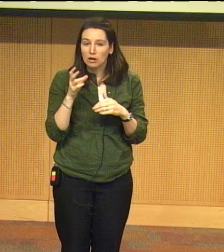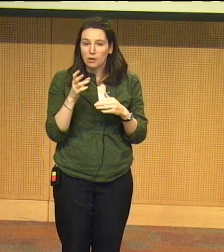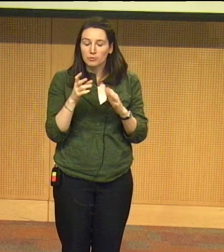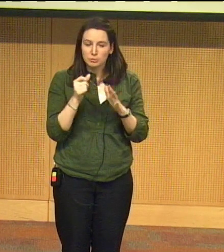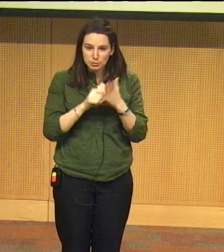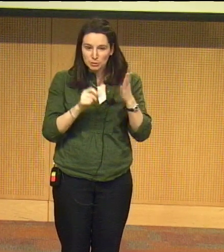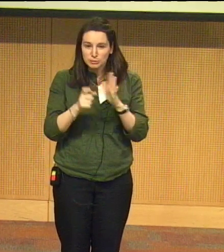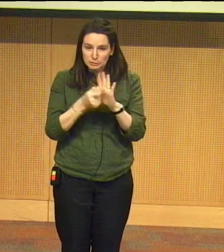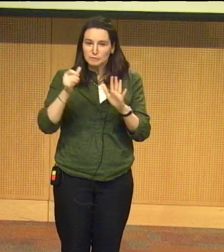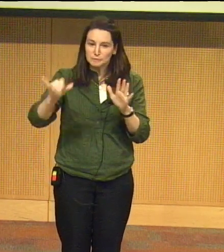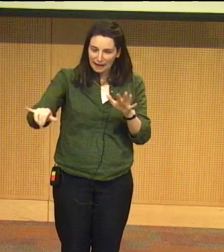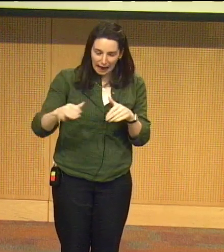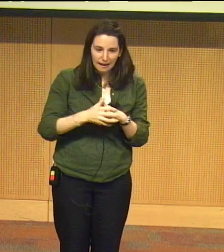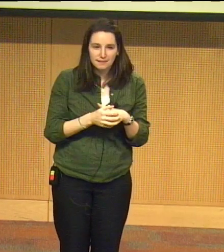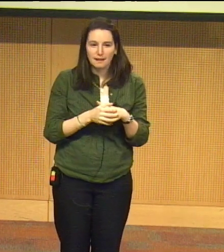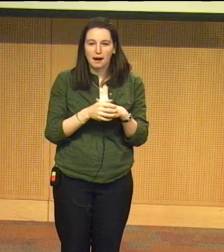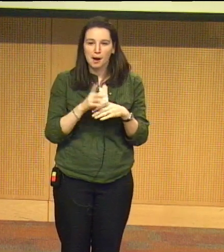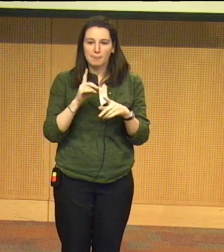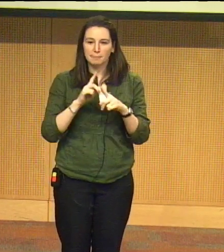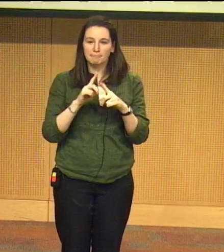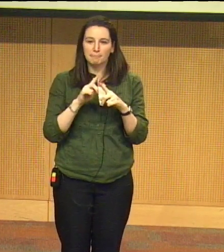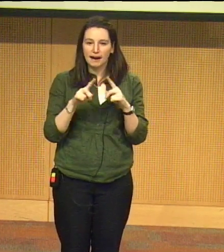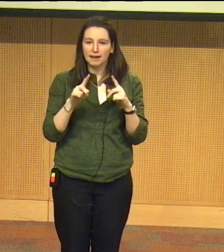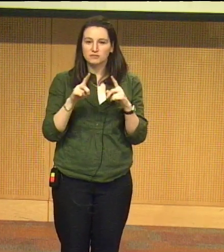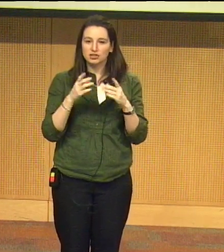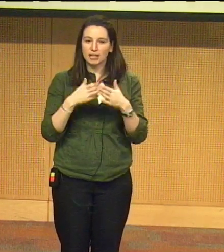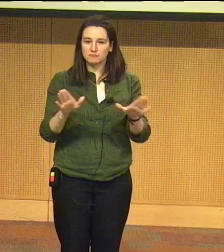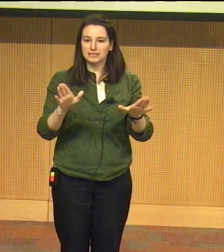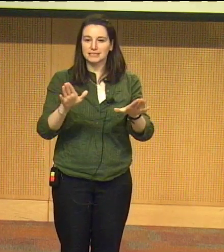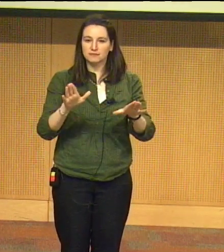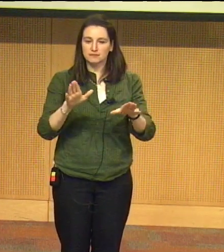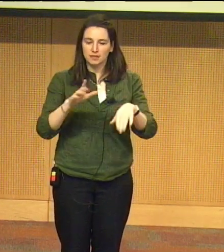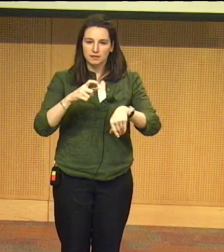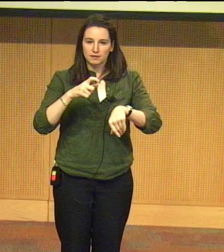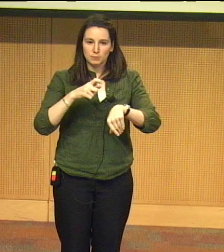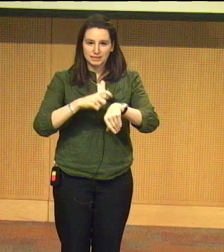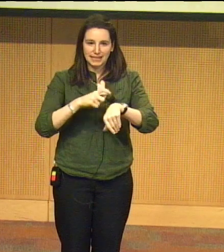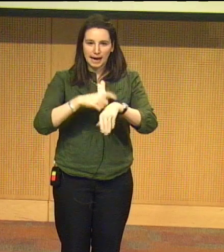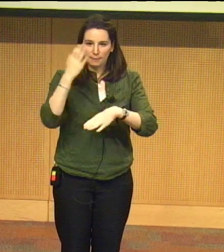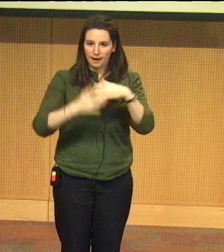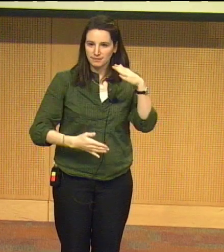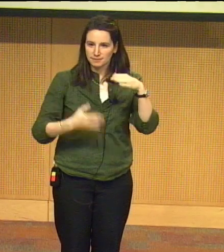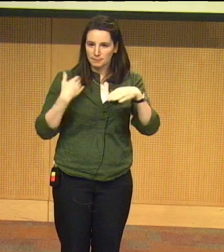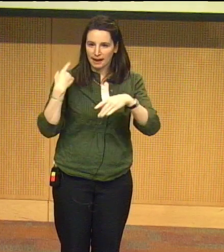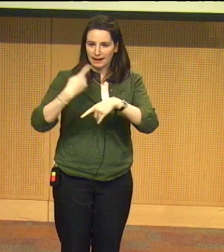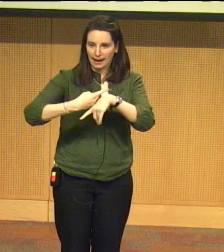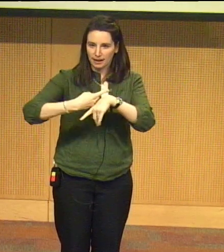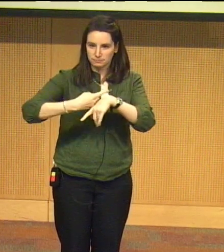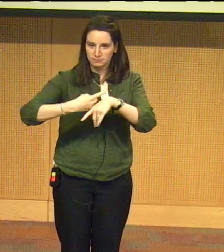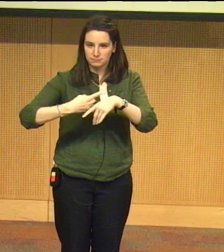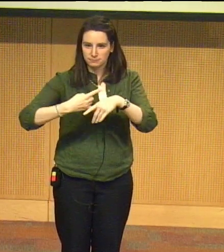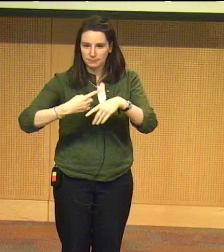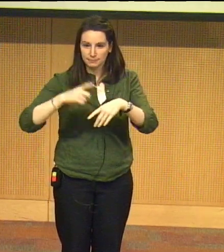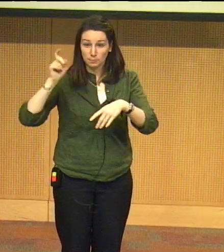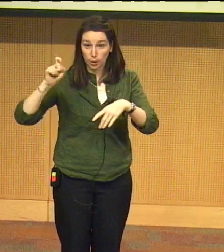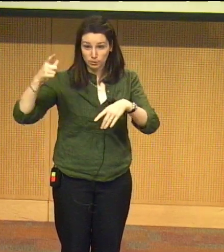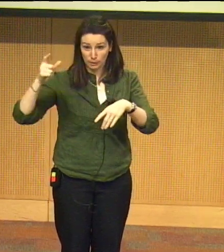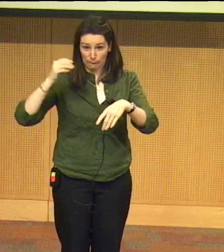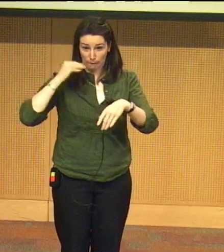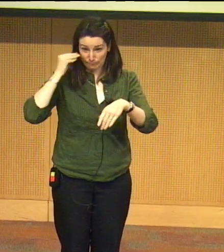Do surgeries to remove that. But generally, when the time ends in my day, I'm supposed to go home. You